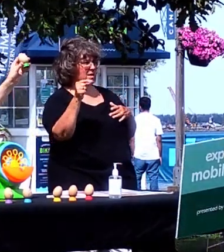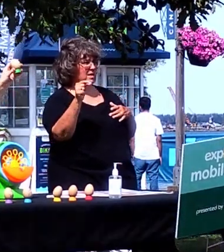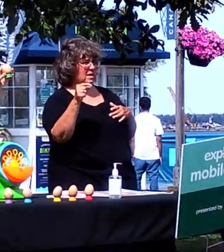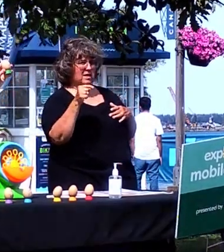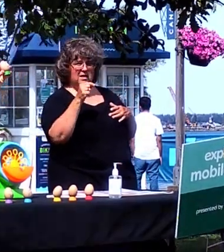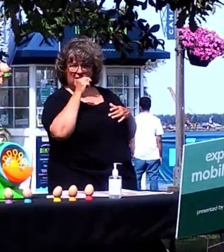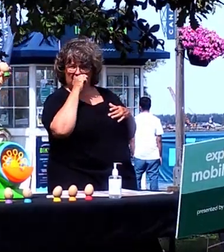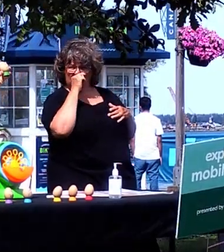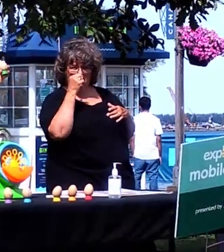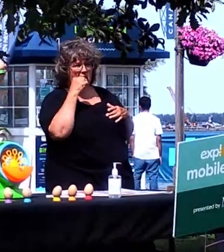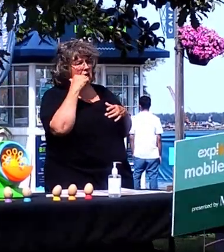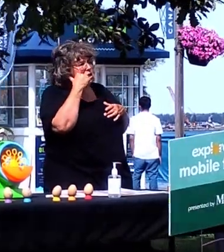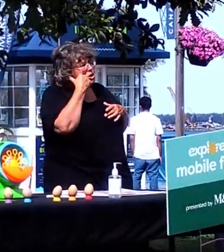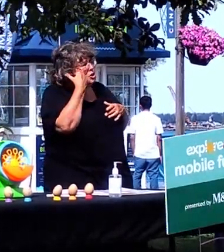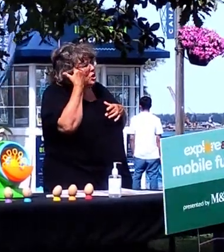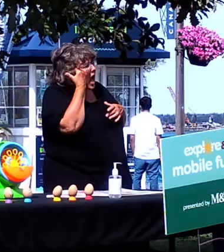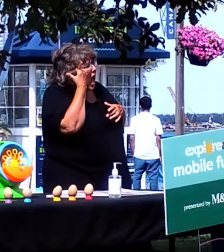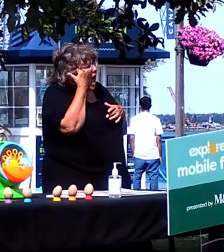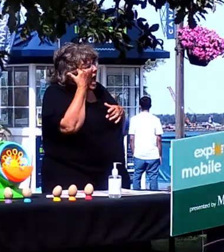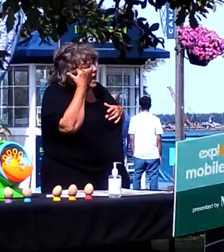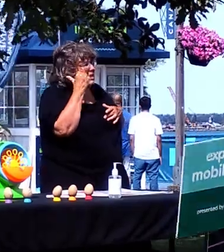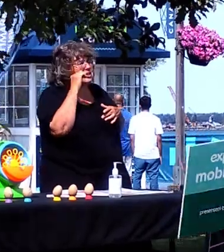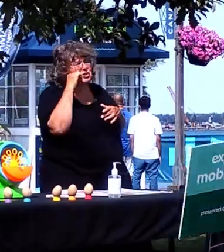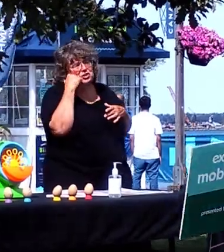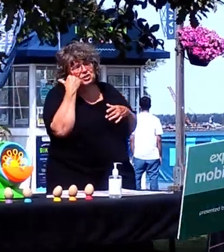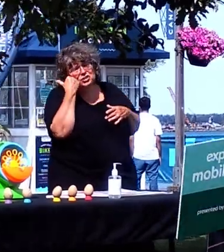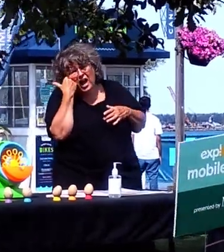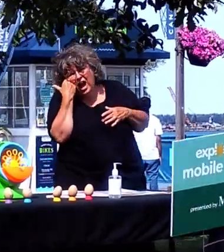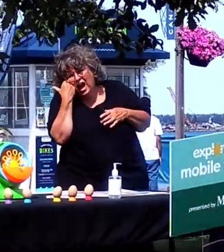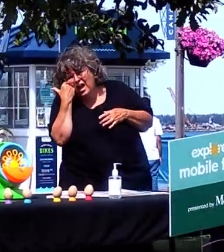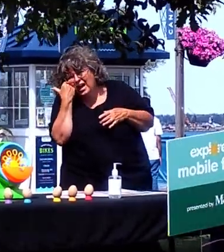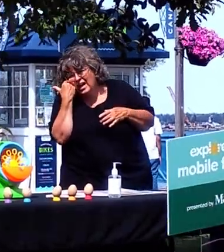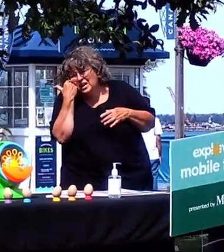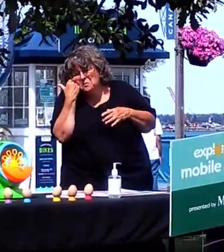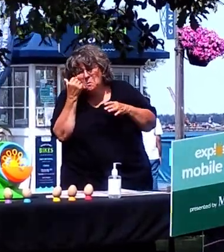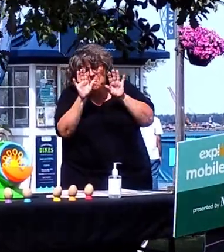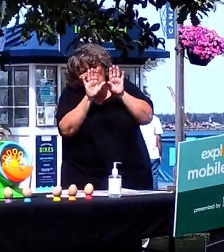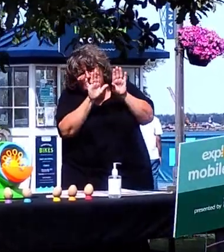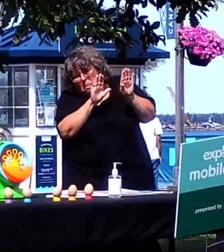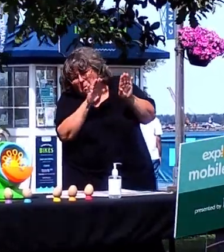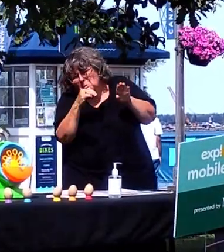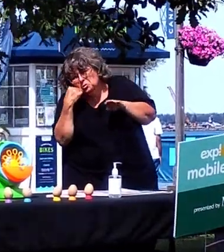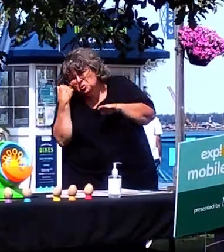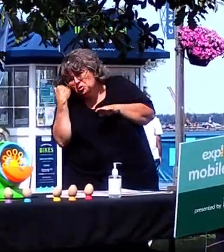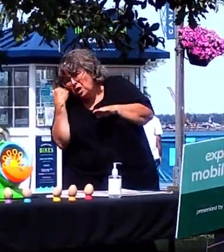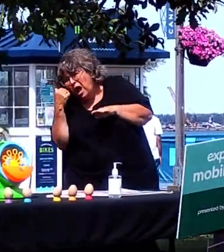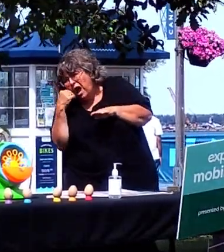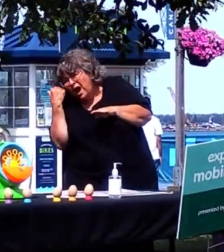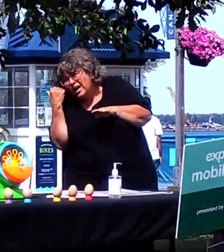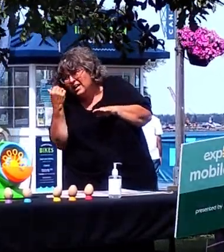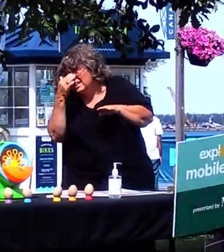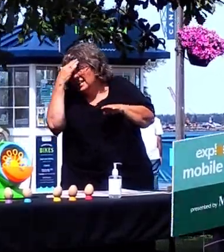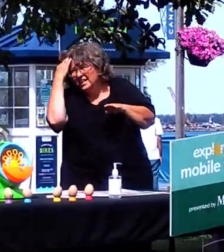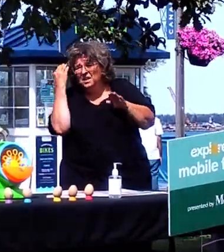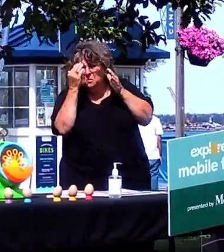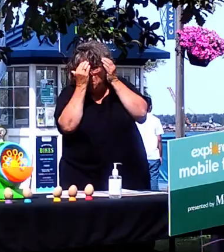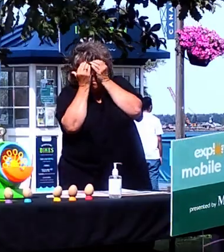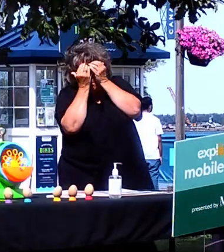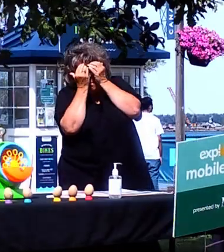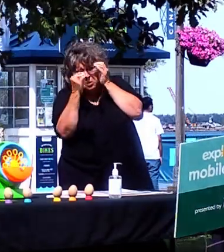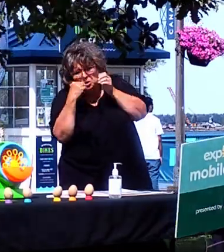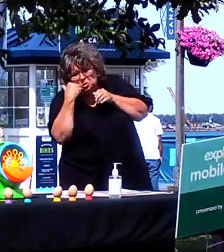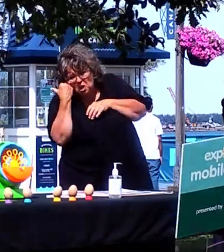looks shy. Do you guys ever feel shy? Can you guys pretend to feel shy? Might cover your